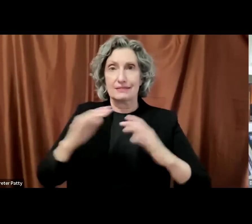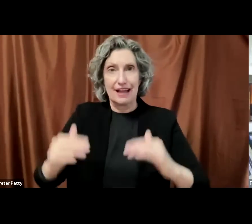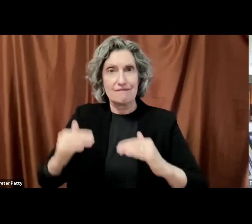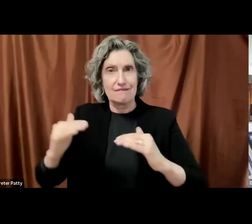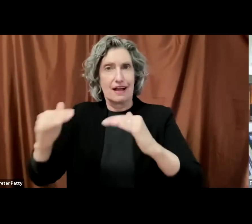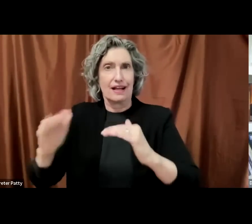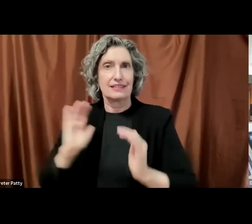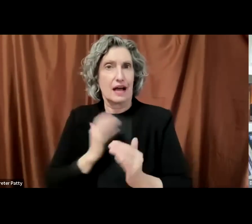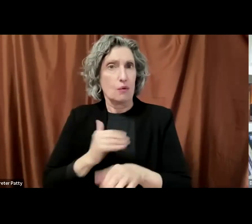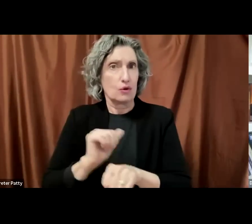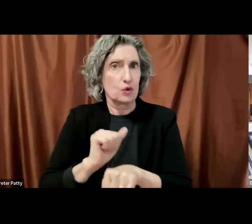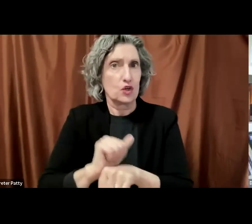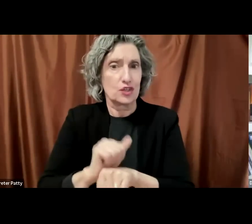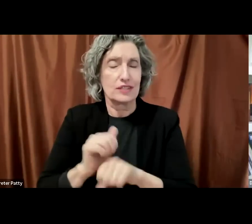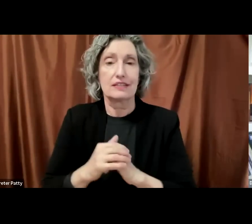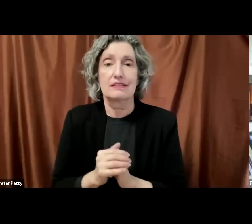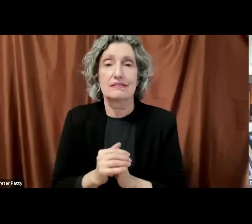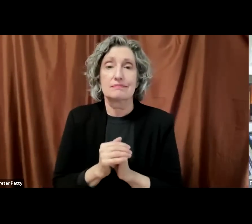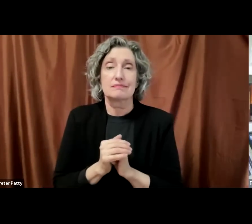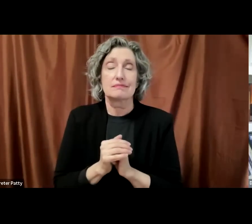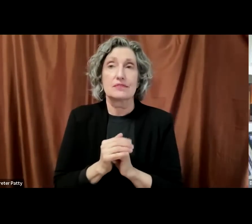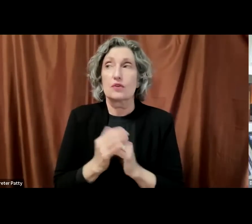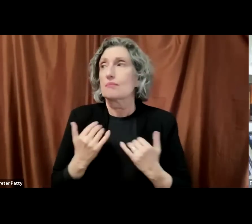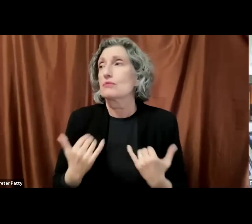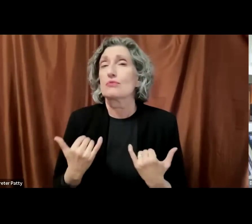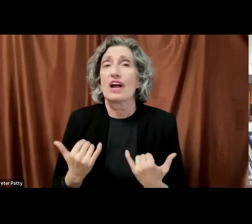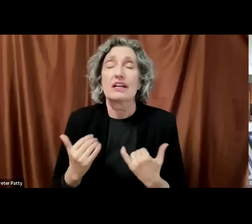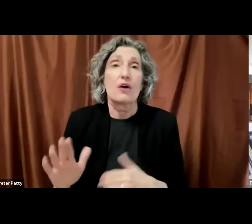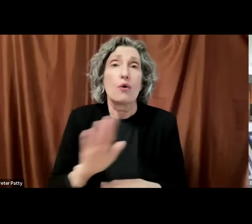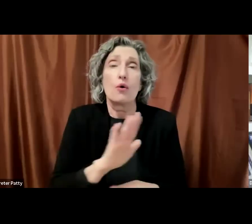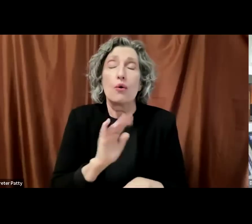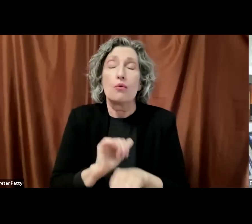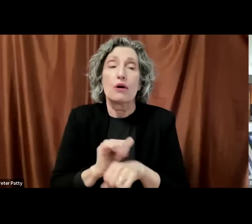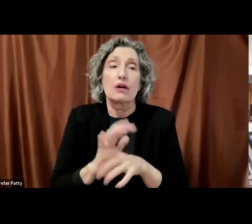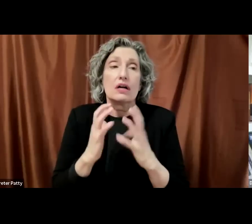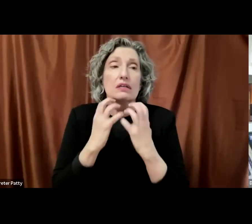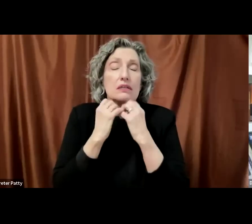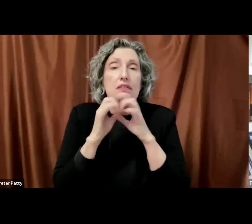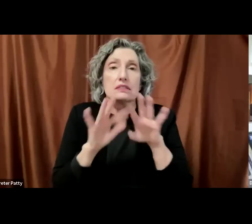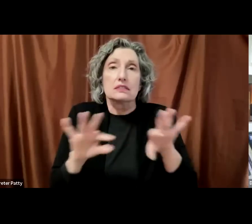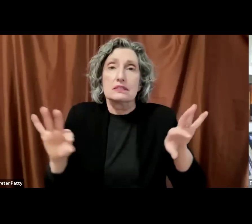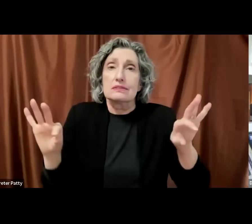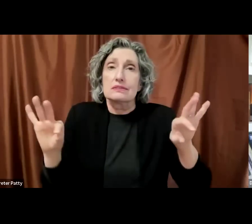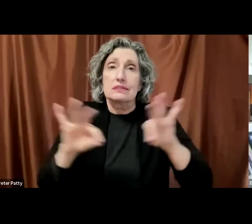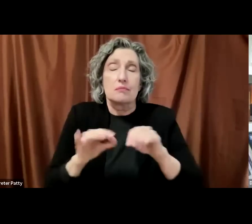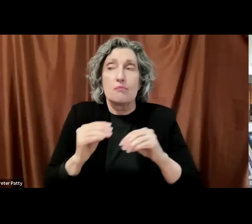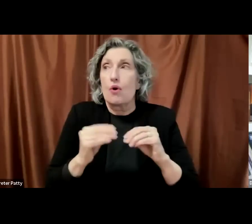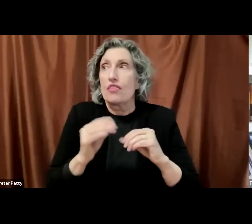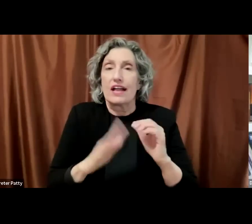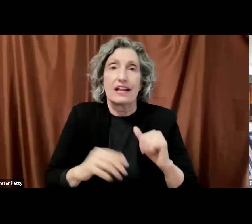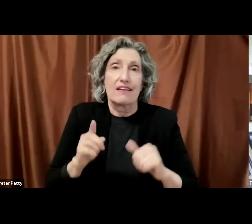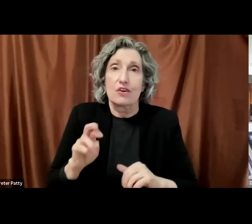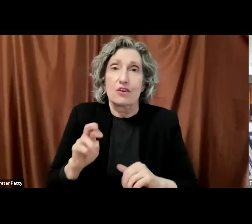engagement is truly more important now than ever. As we're already seeing very